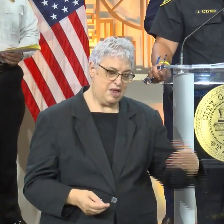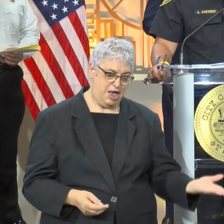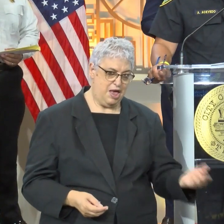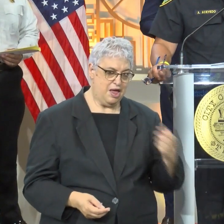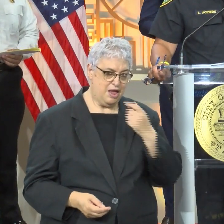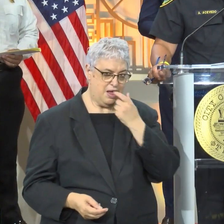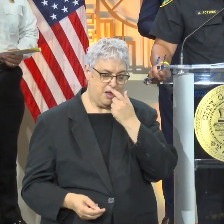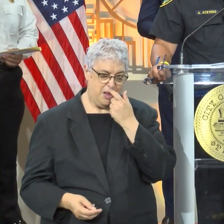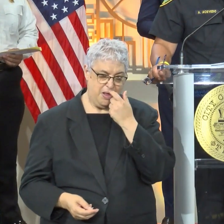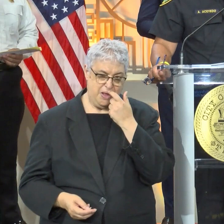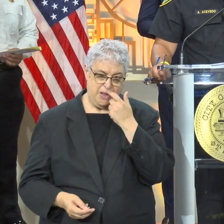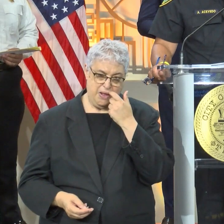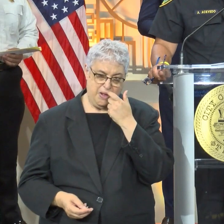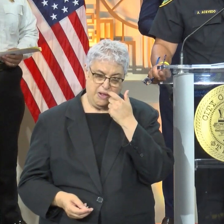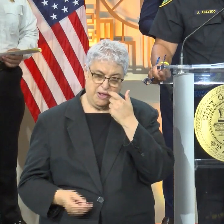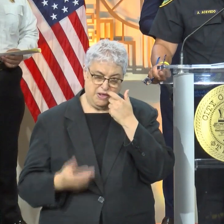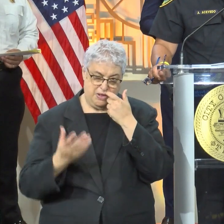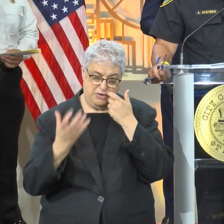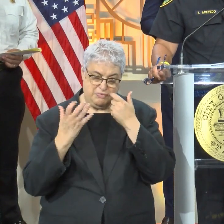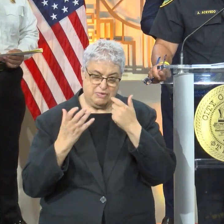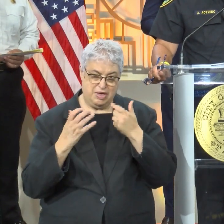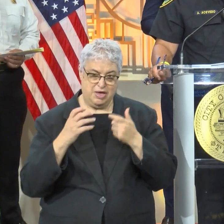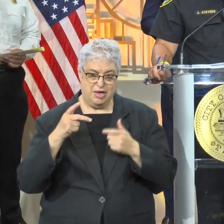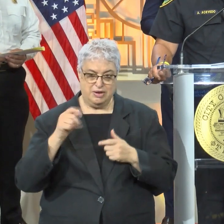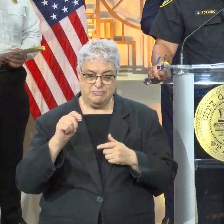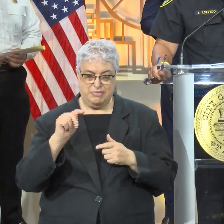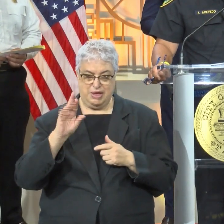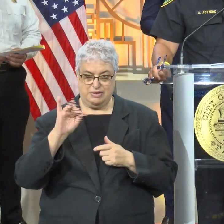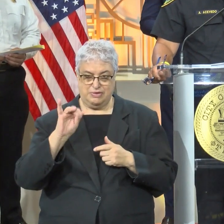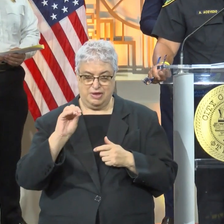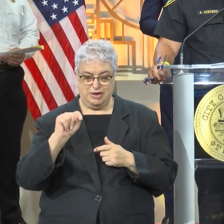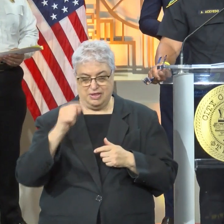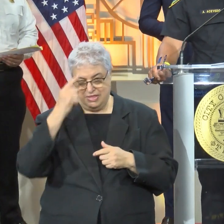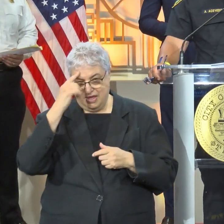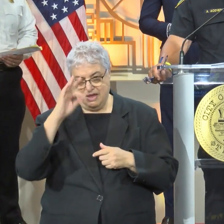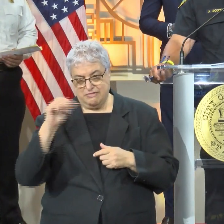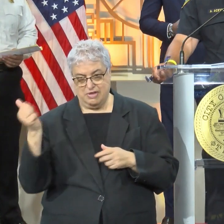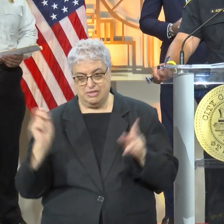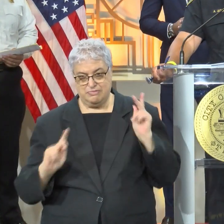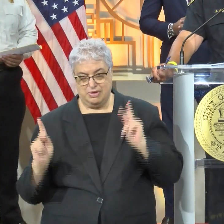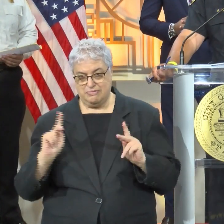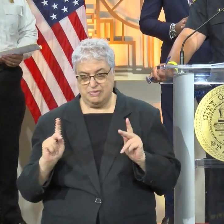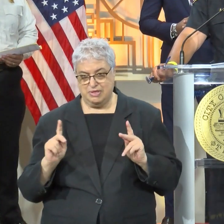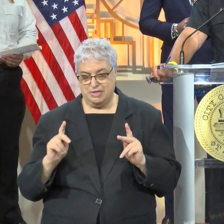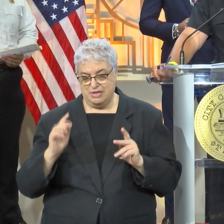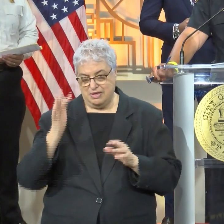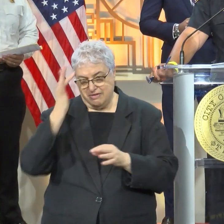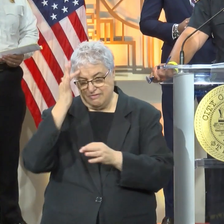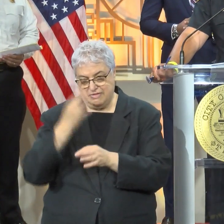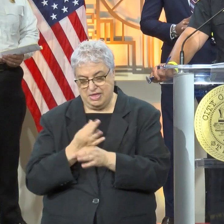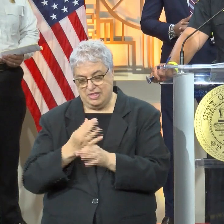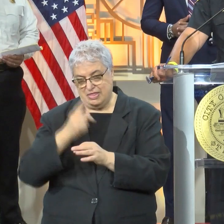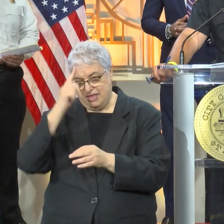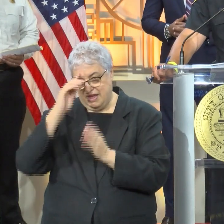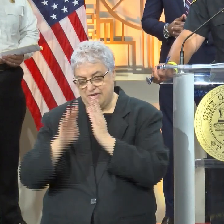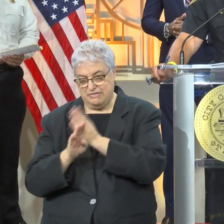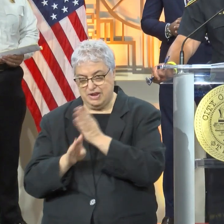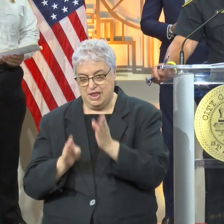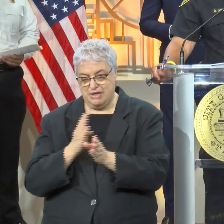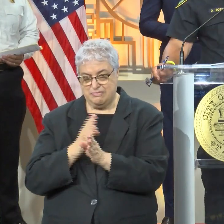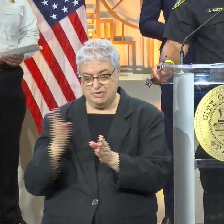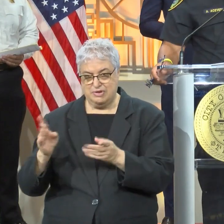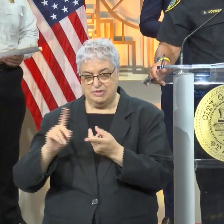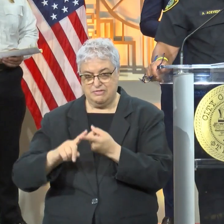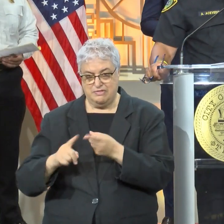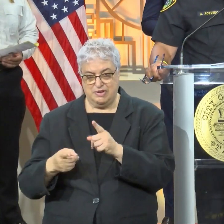And so the question is, do you want to be a patriot and think of others? Do you want to be a person of faith and think of your neighbors, your friends,